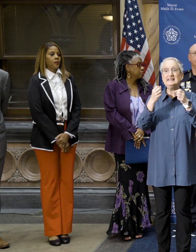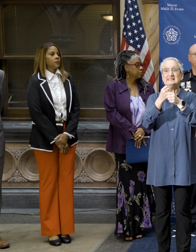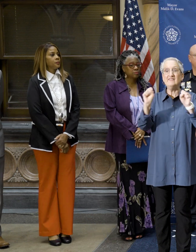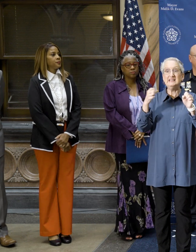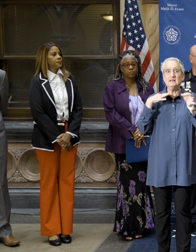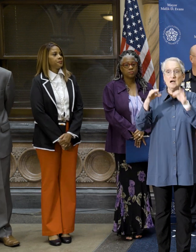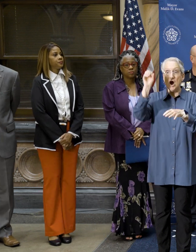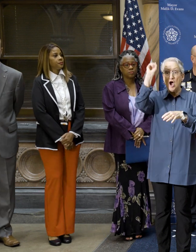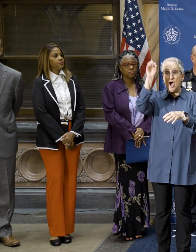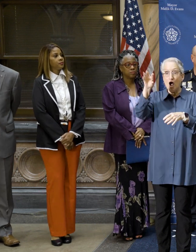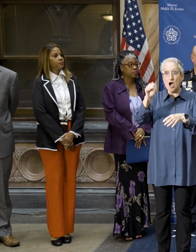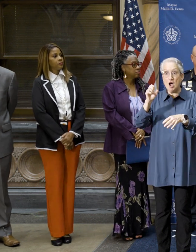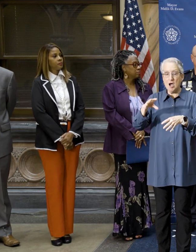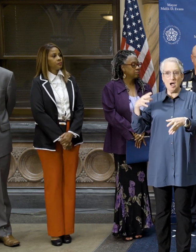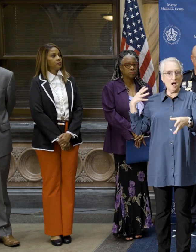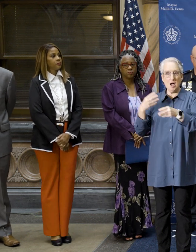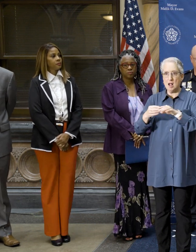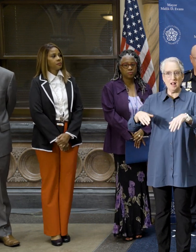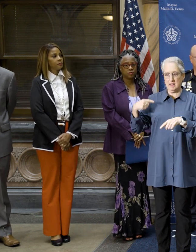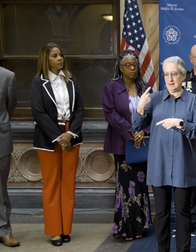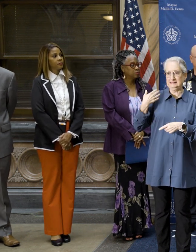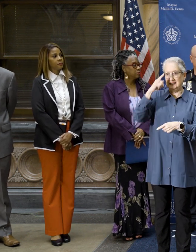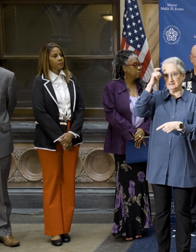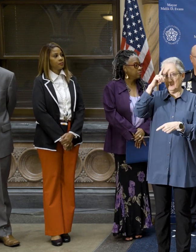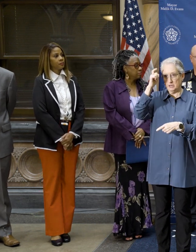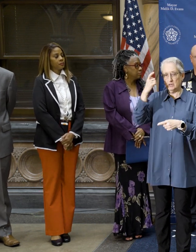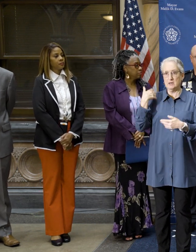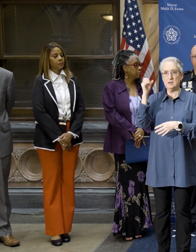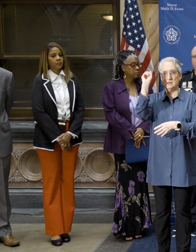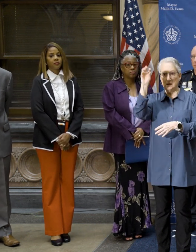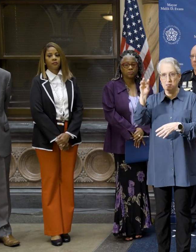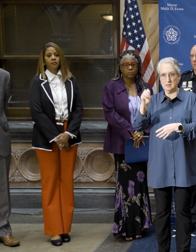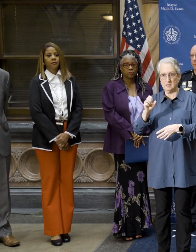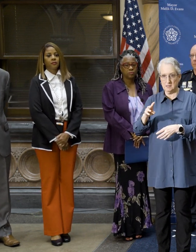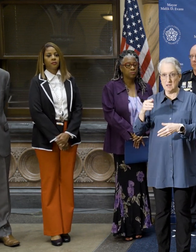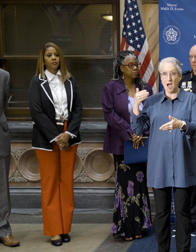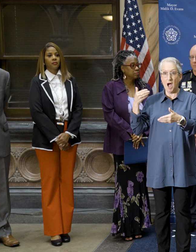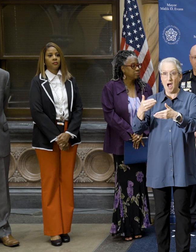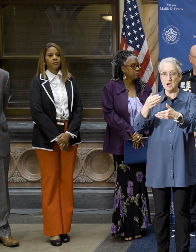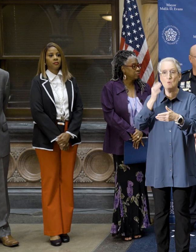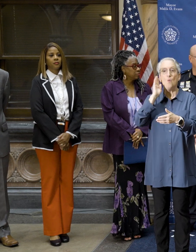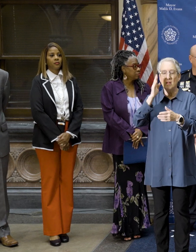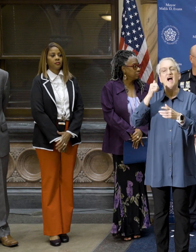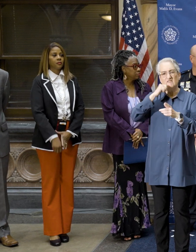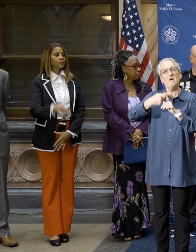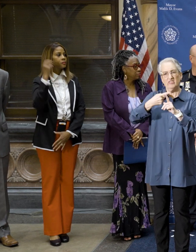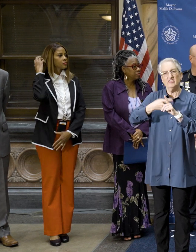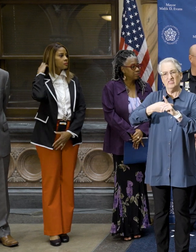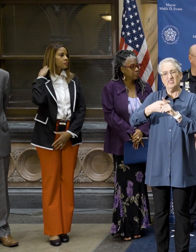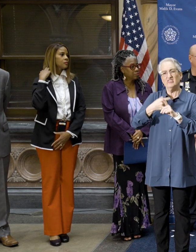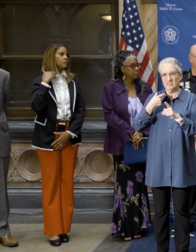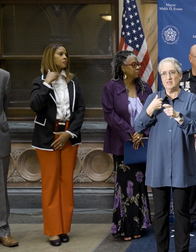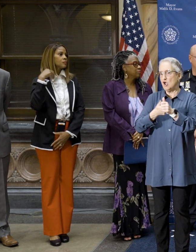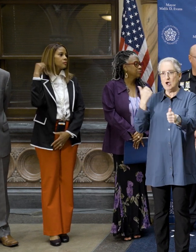earlier this summer. As you know, I like to do these, so you're going to see these for the rest of the month through the end of the year. I'm joined by members of my